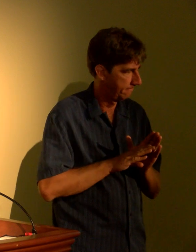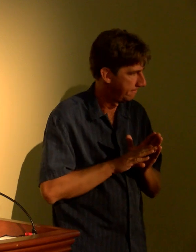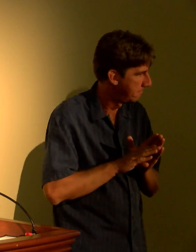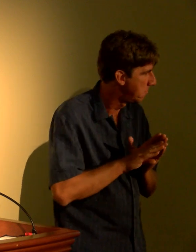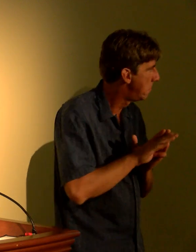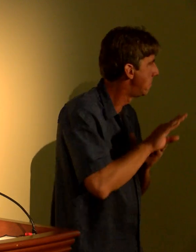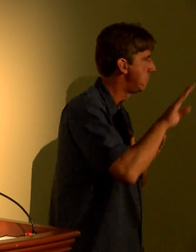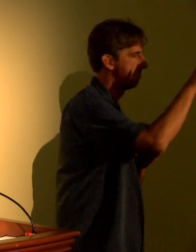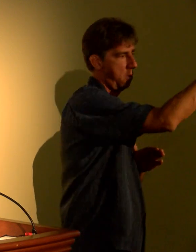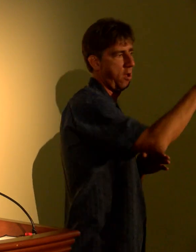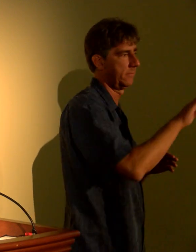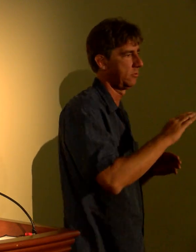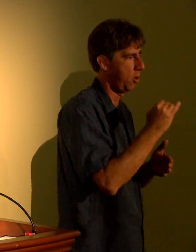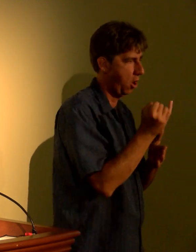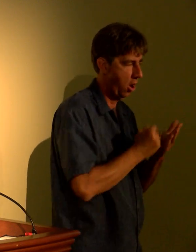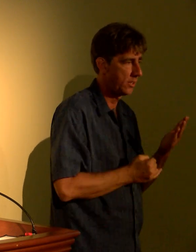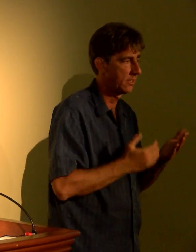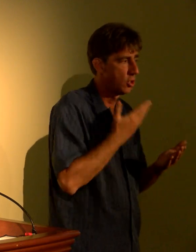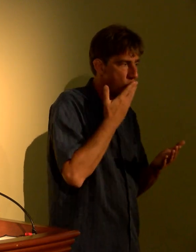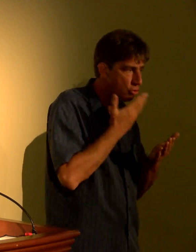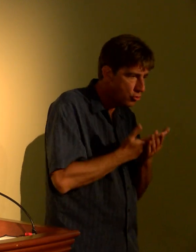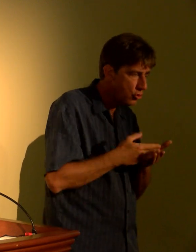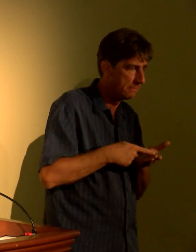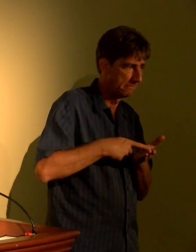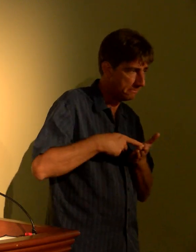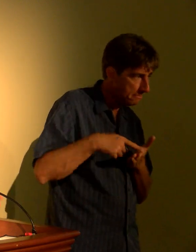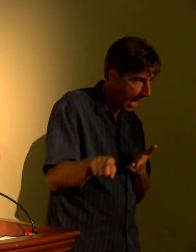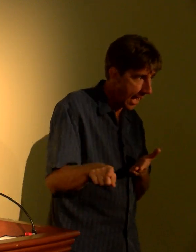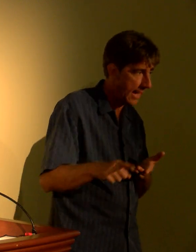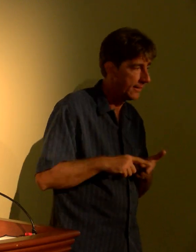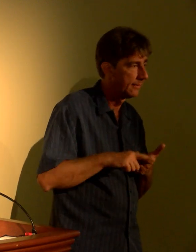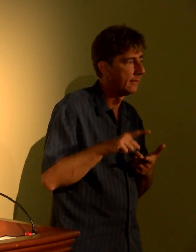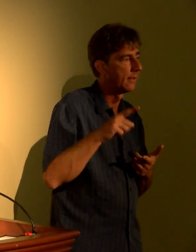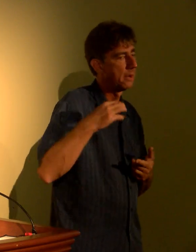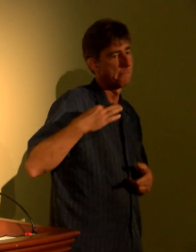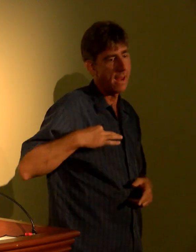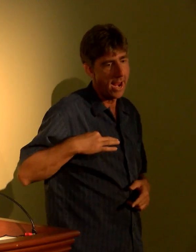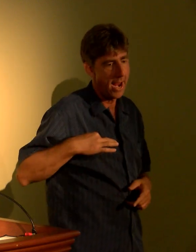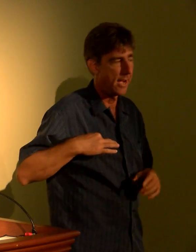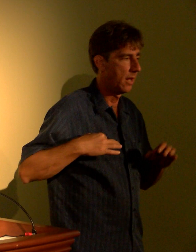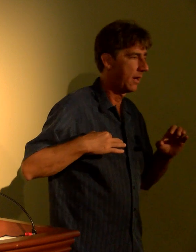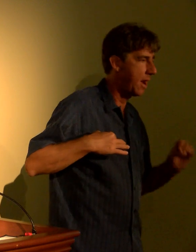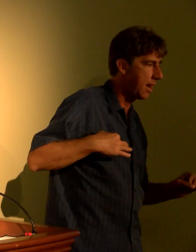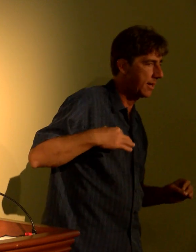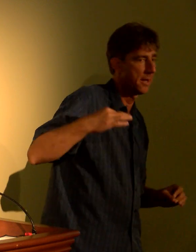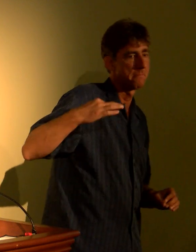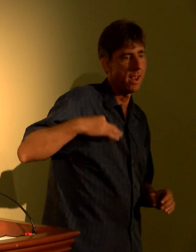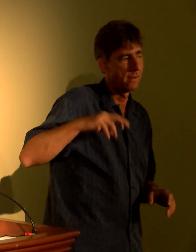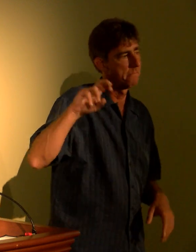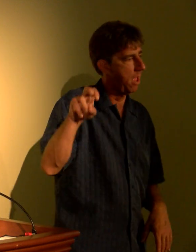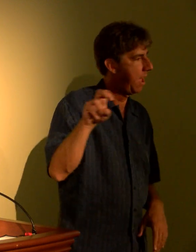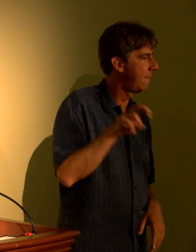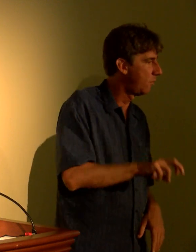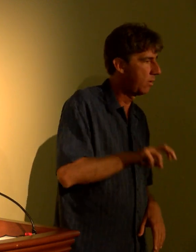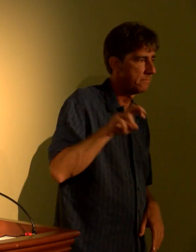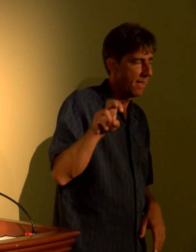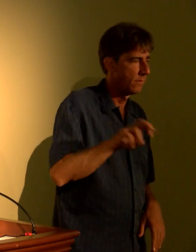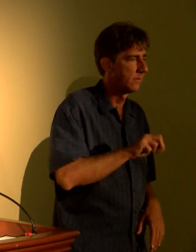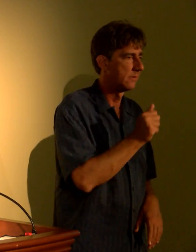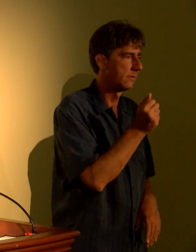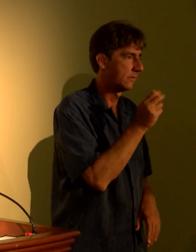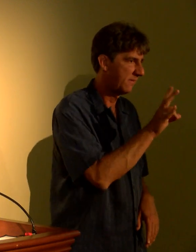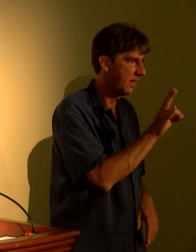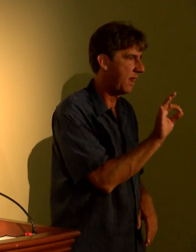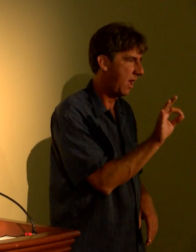great commissions. And as I said, he goes back and forth to Connecticut. Newspaper ads place him back in Connecticut in 1797